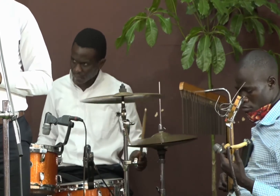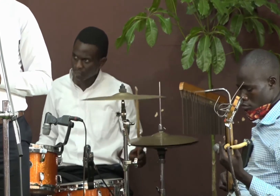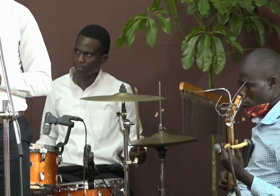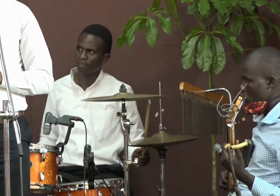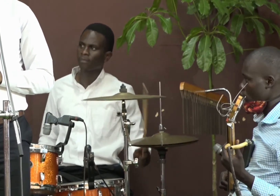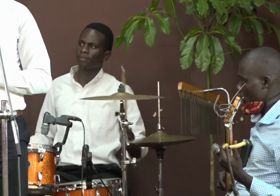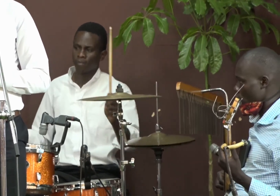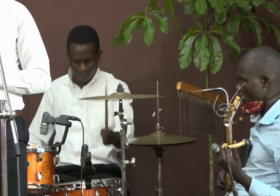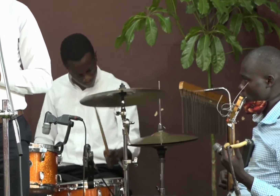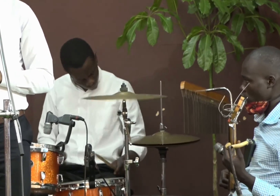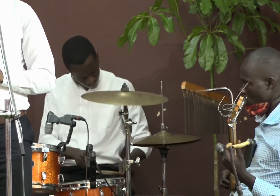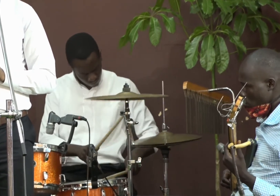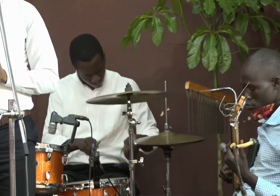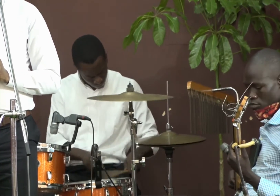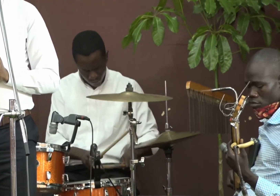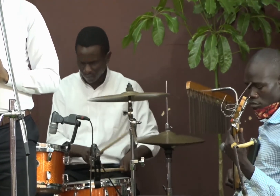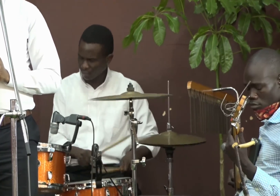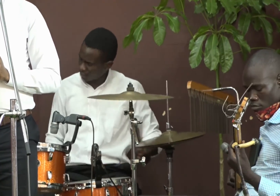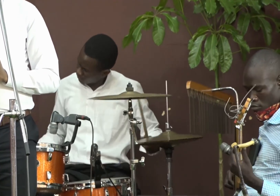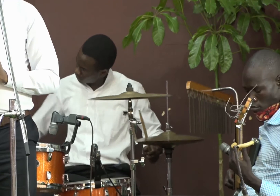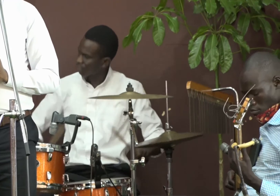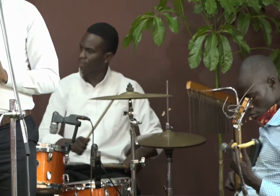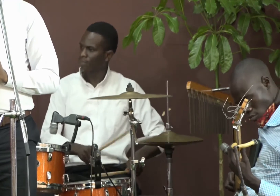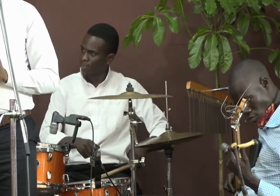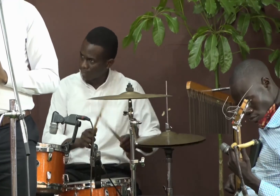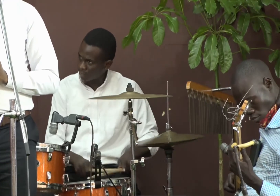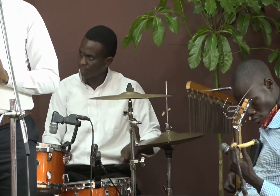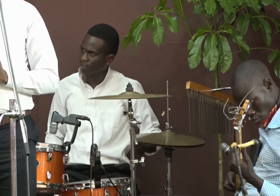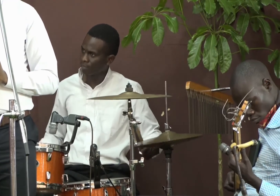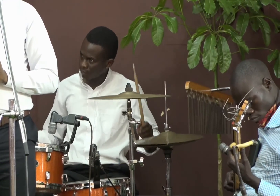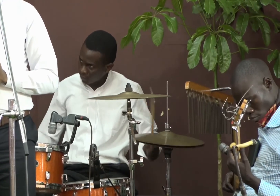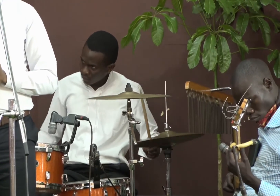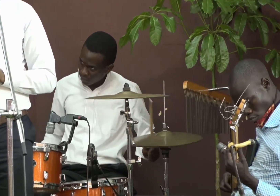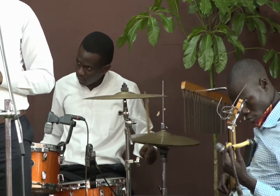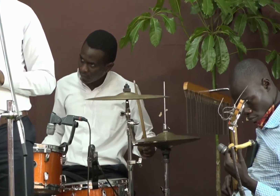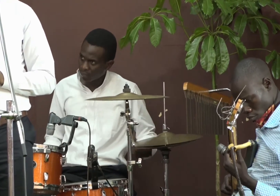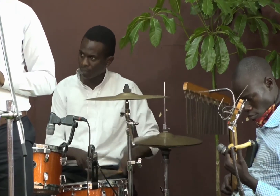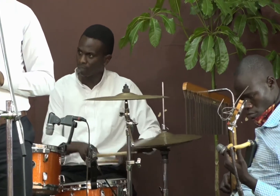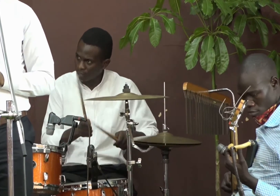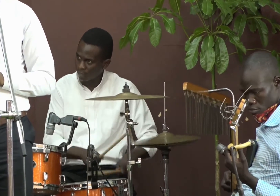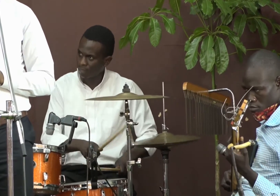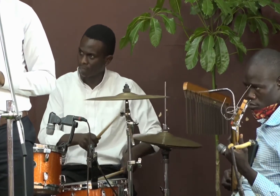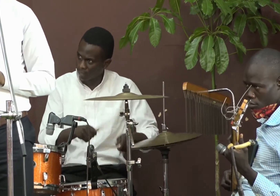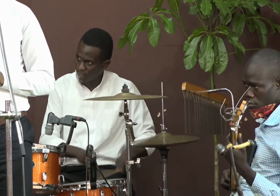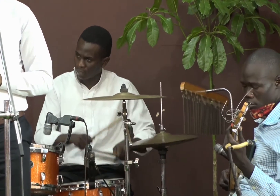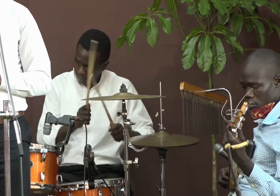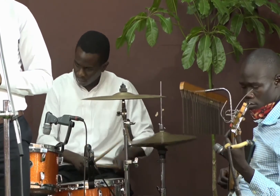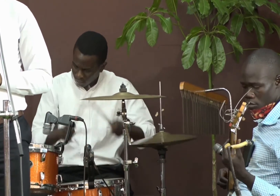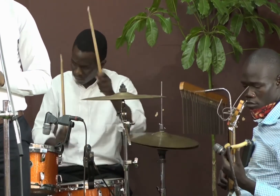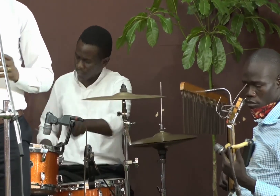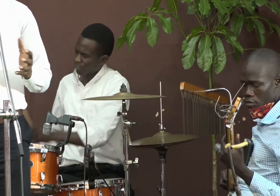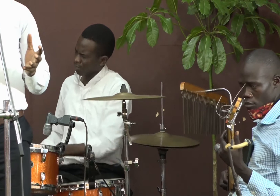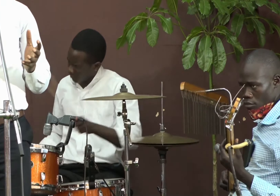sing. I am a child of God. Sing, I